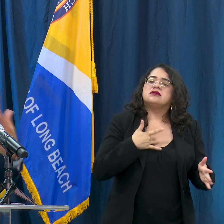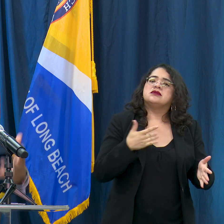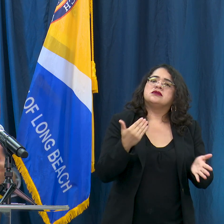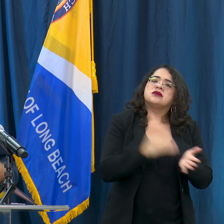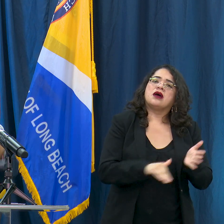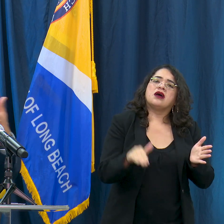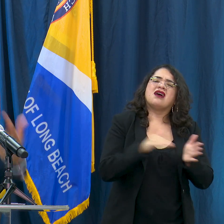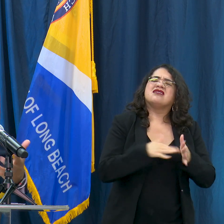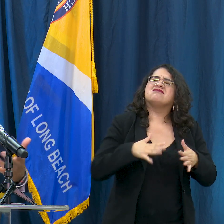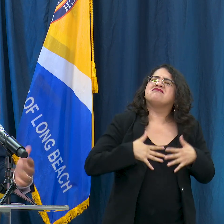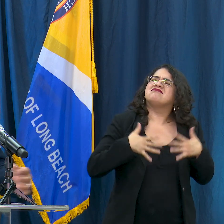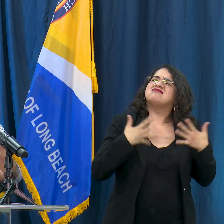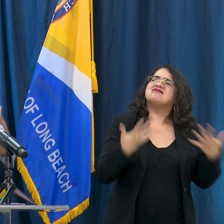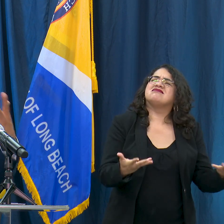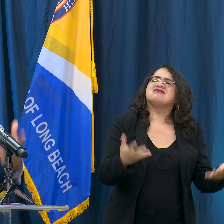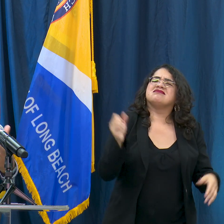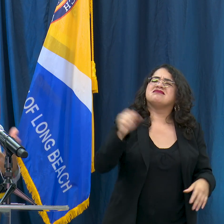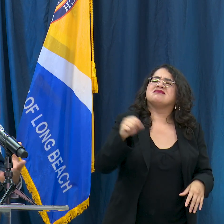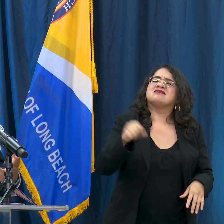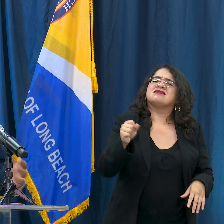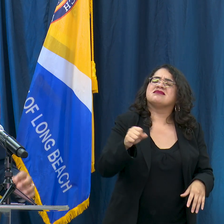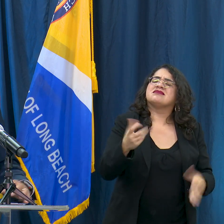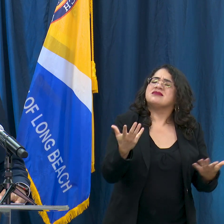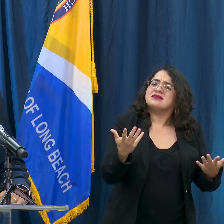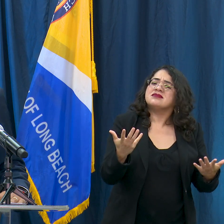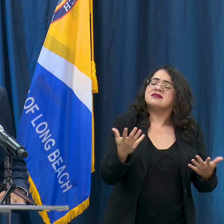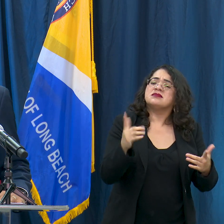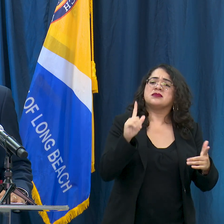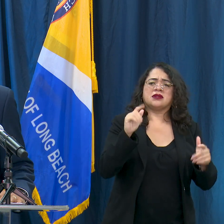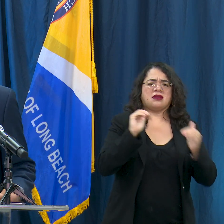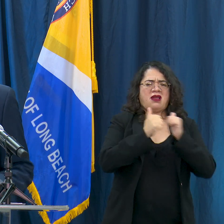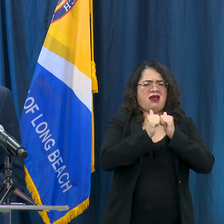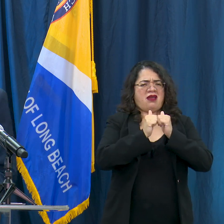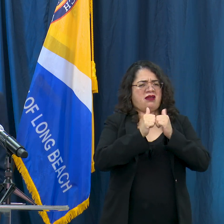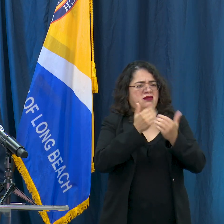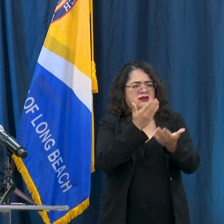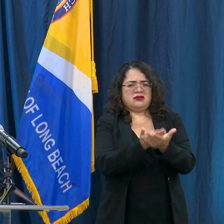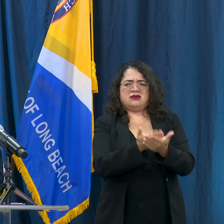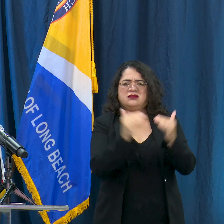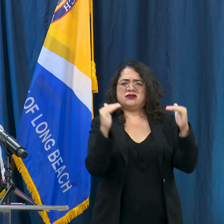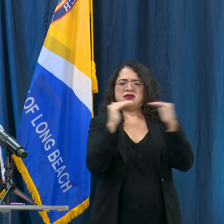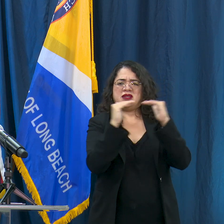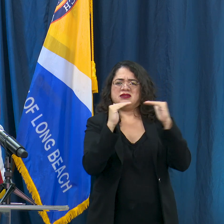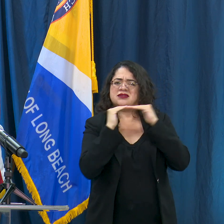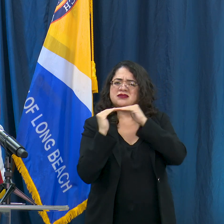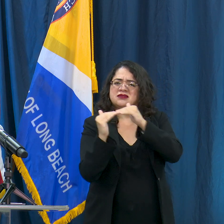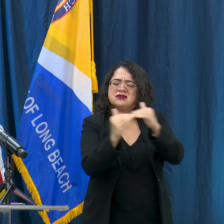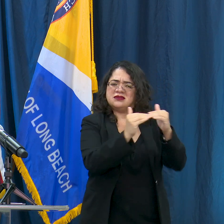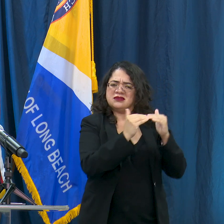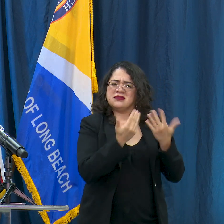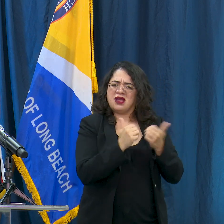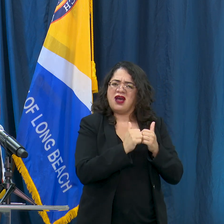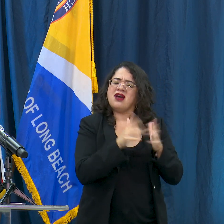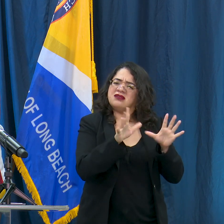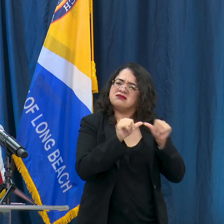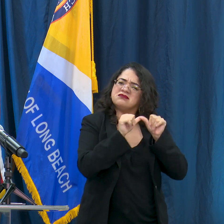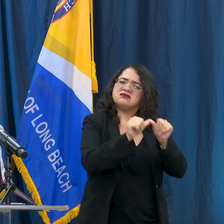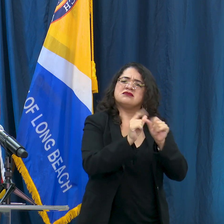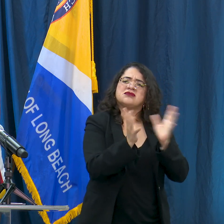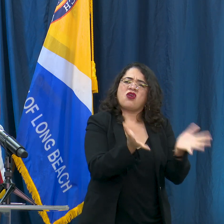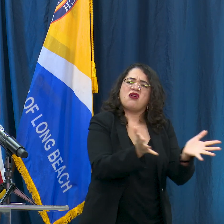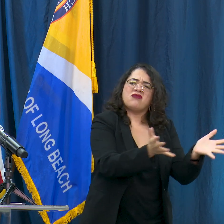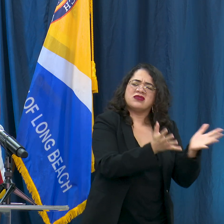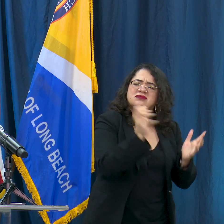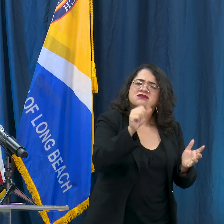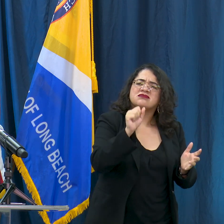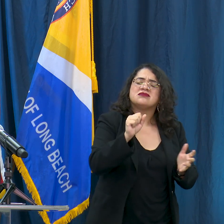be better and achieve justice for our entire community, and still fighting this very real disease that is taking lives